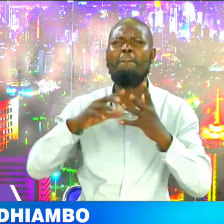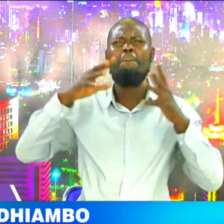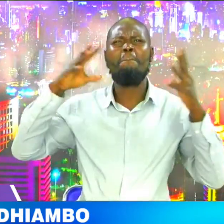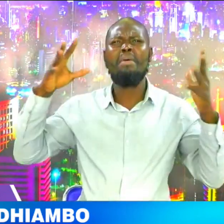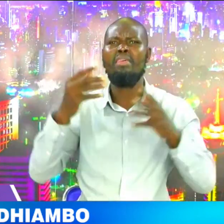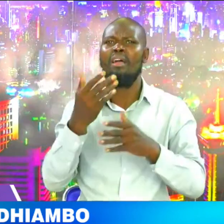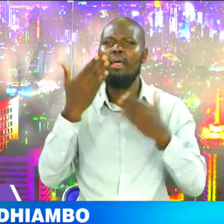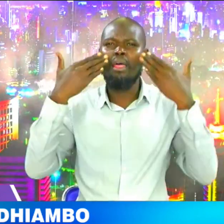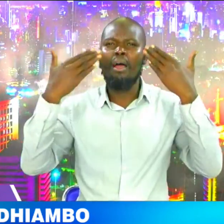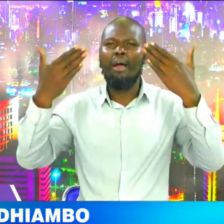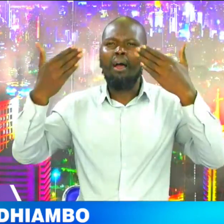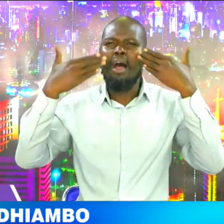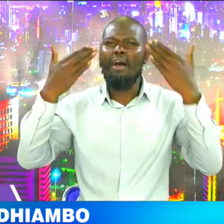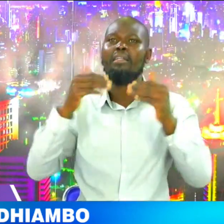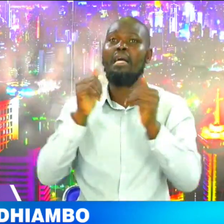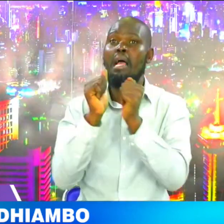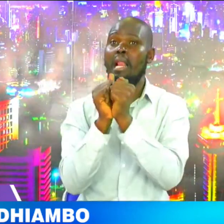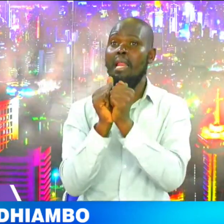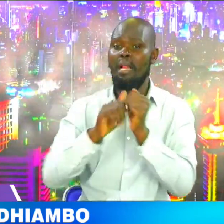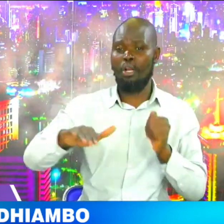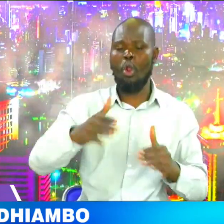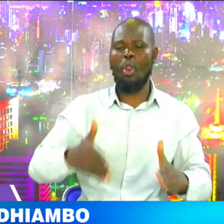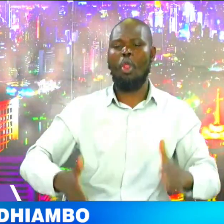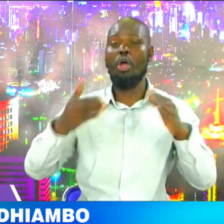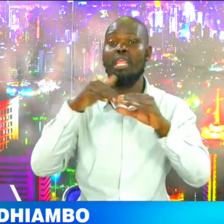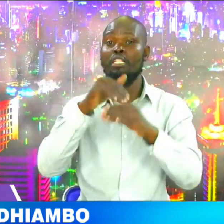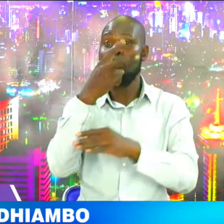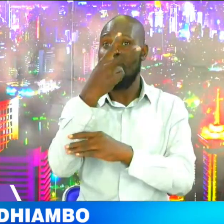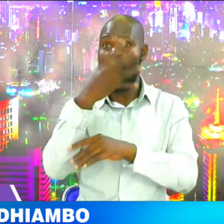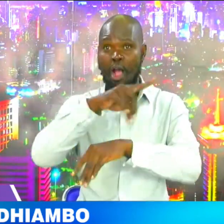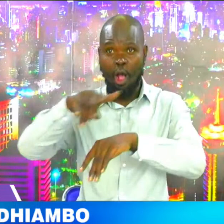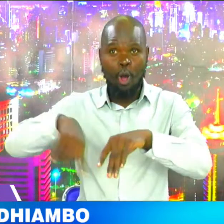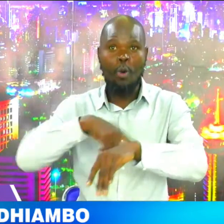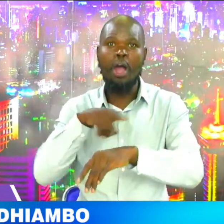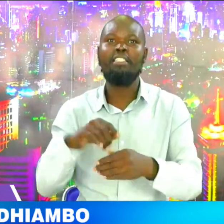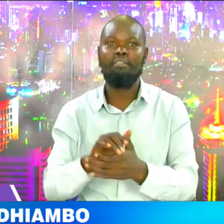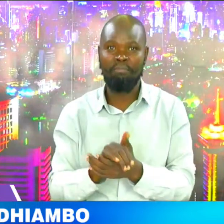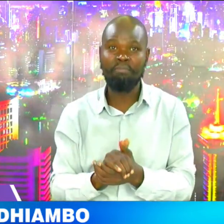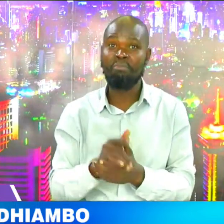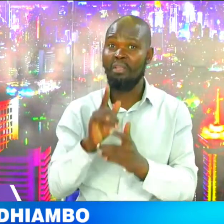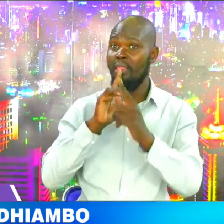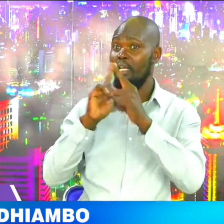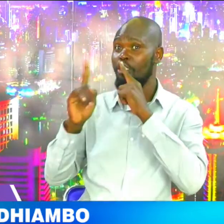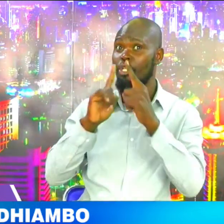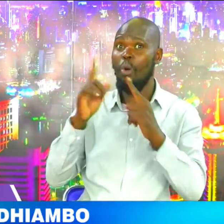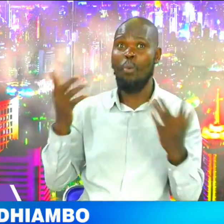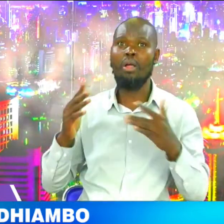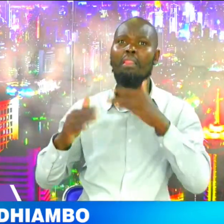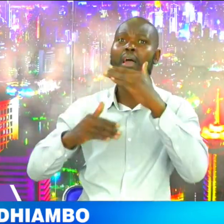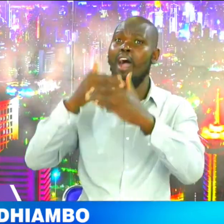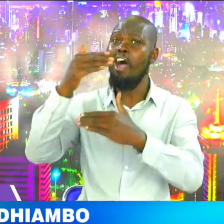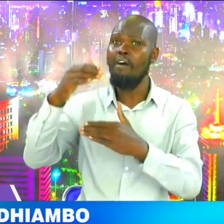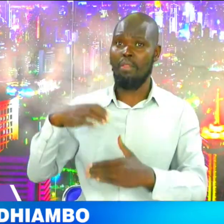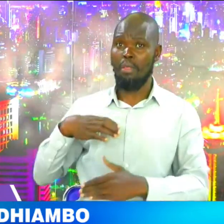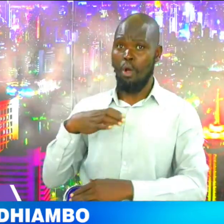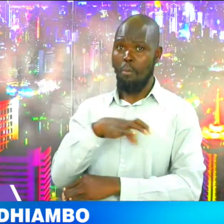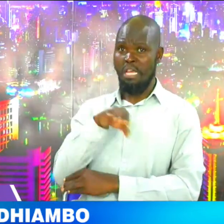absorption PSA oxygen plant funded by USAID and prepare for installation